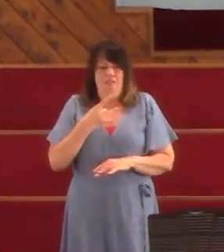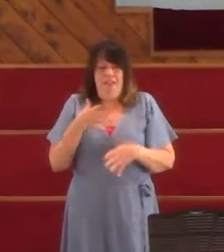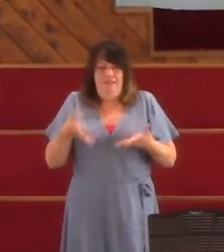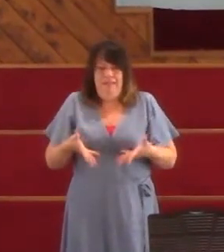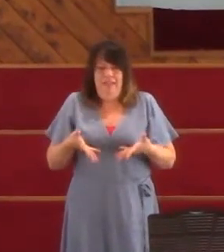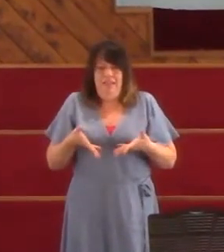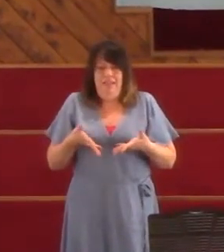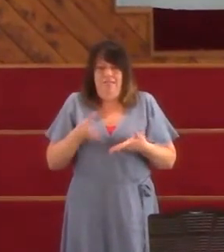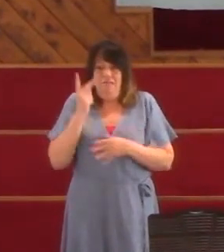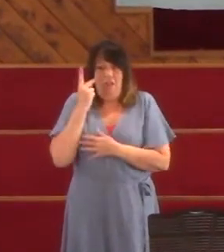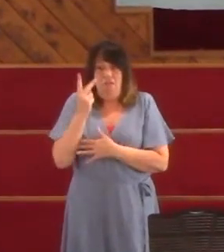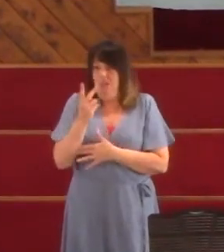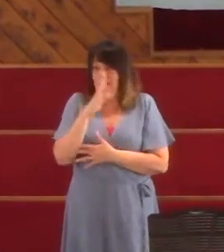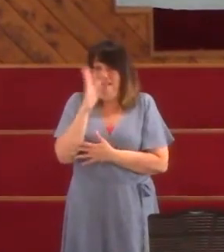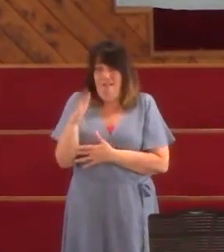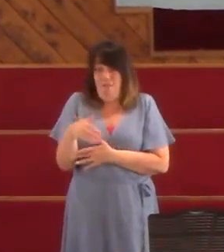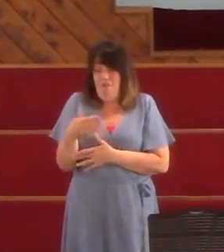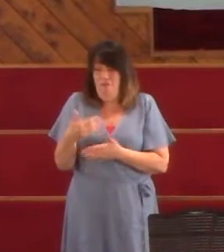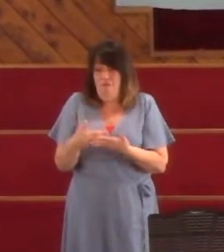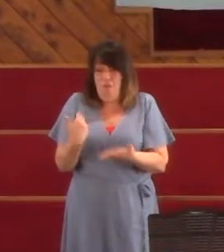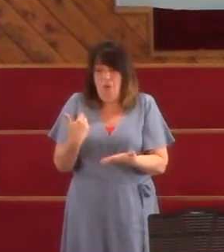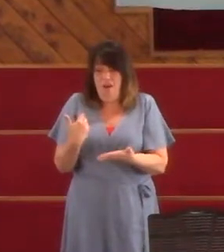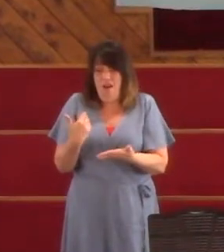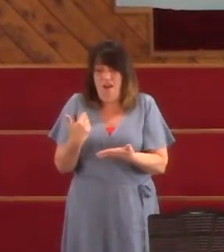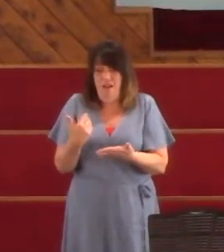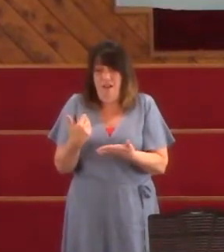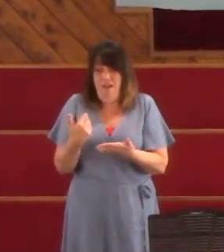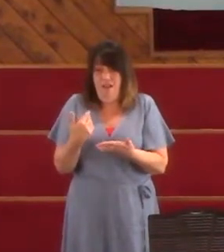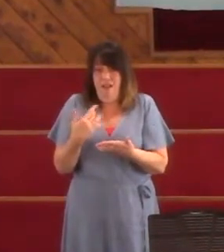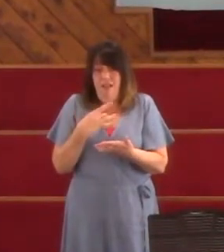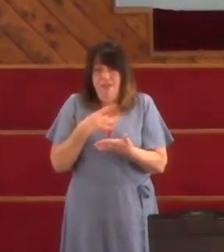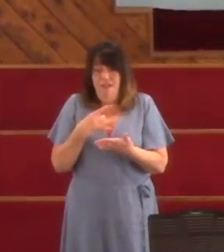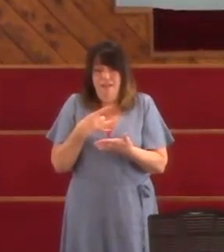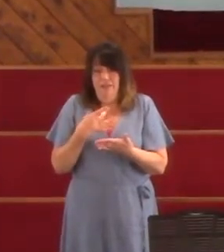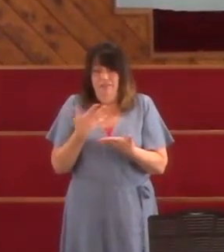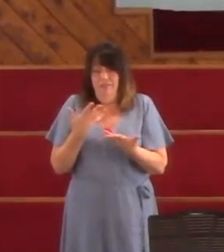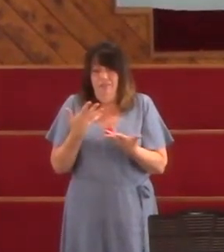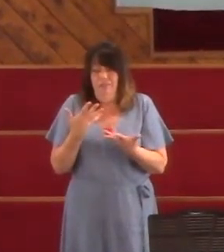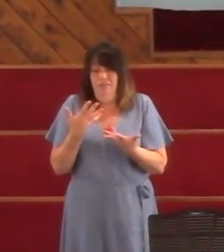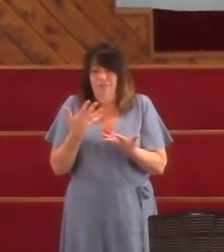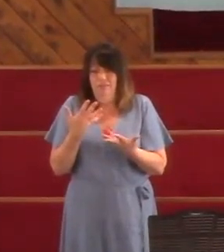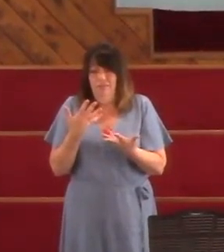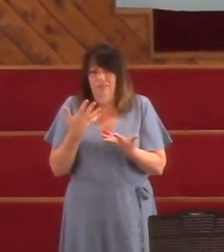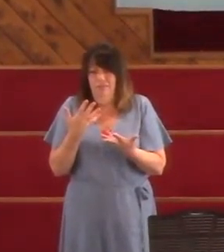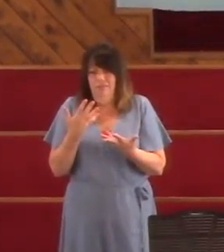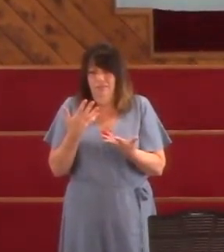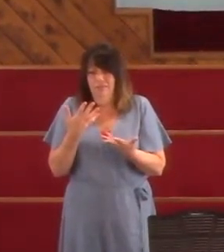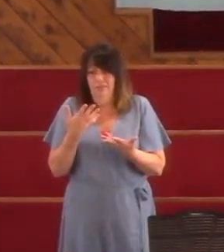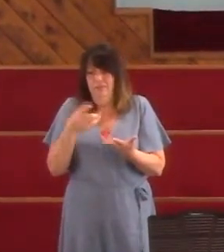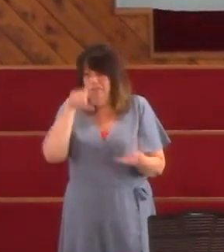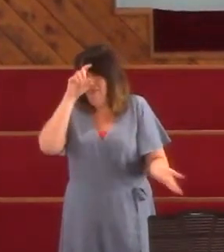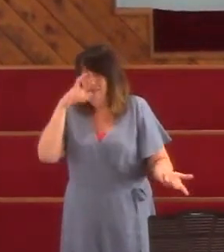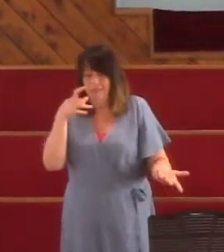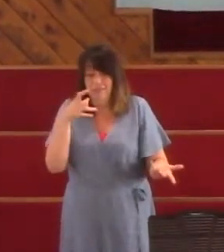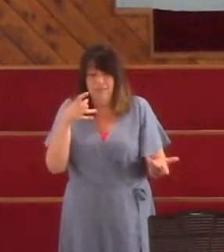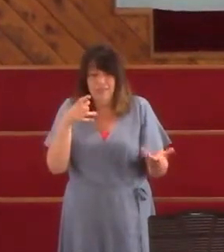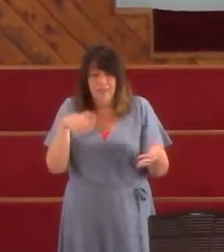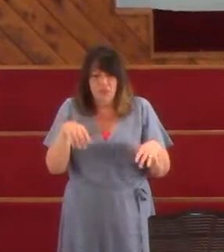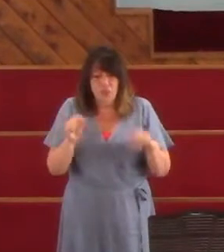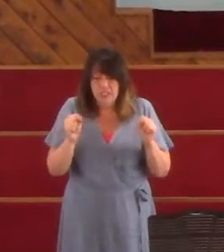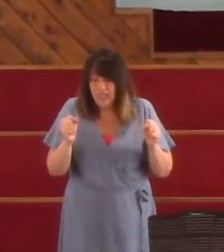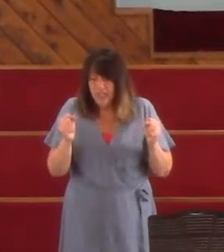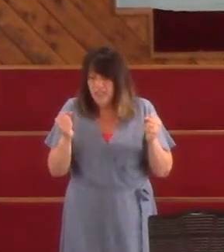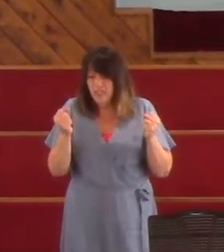I've never seen things before like that we're seeing now. I thought how we take it for granted so many